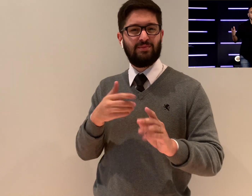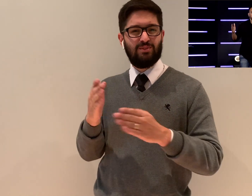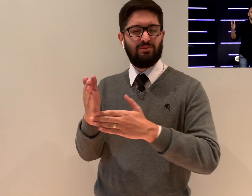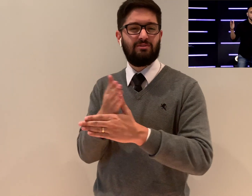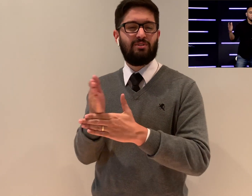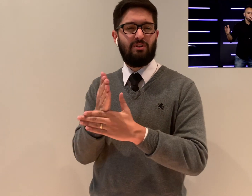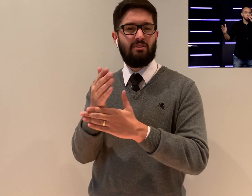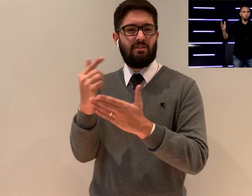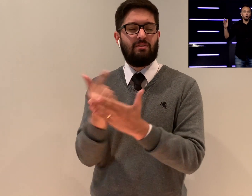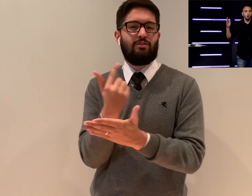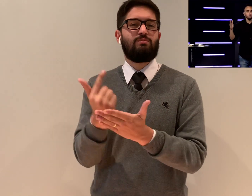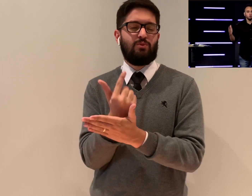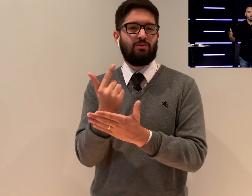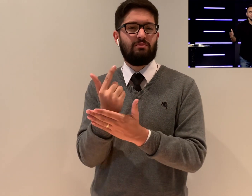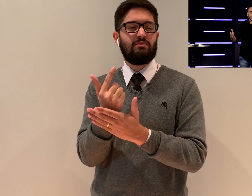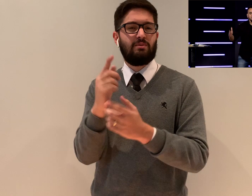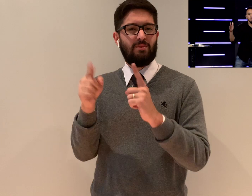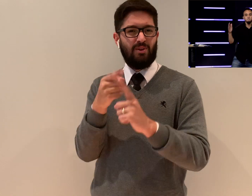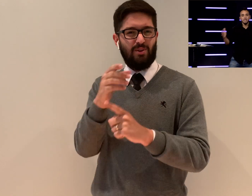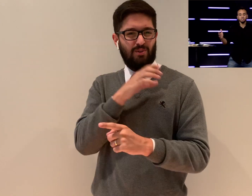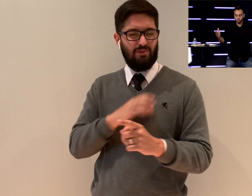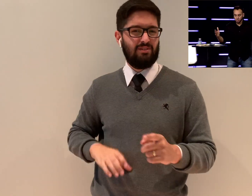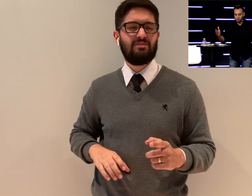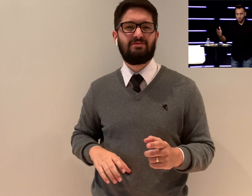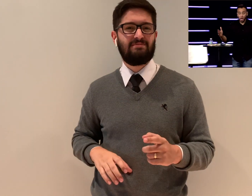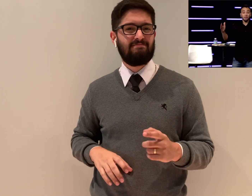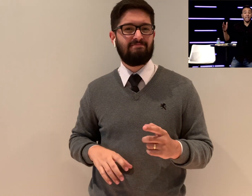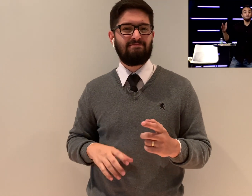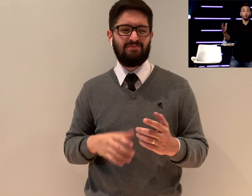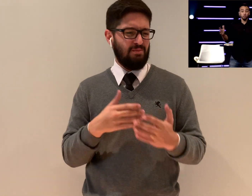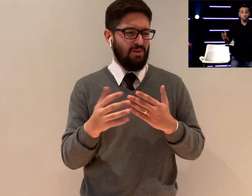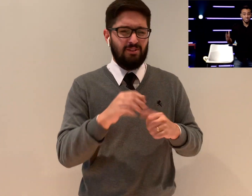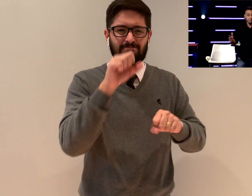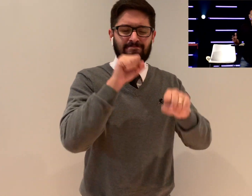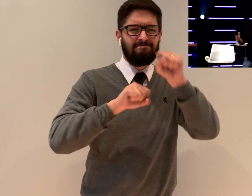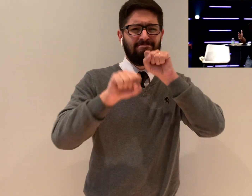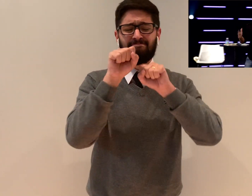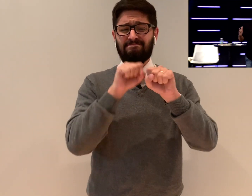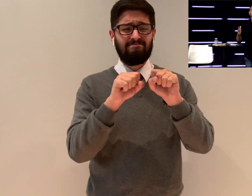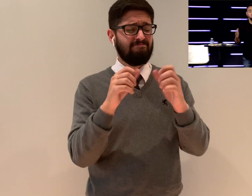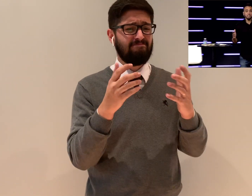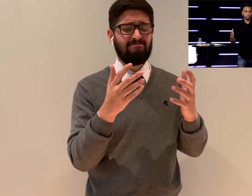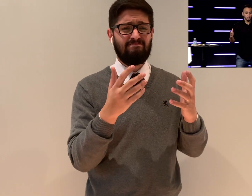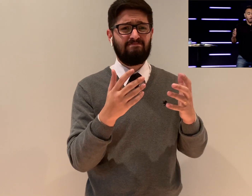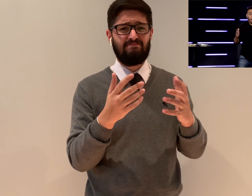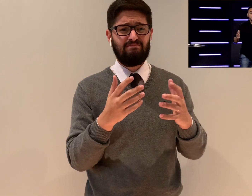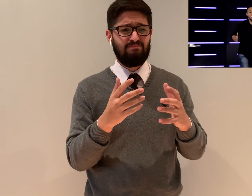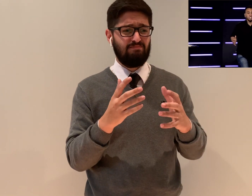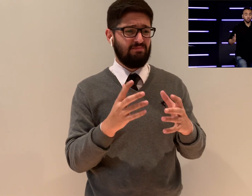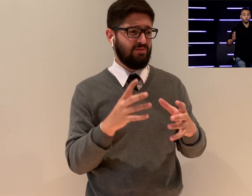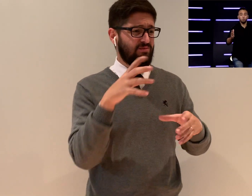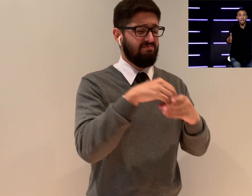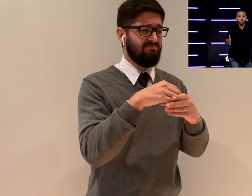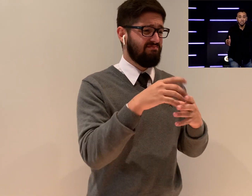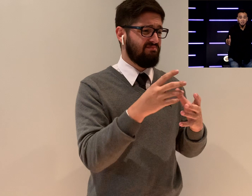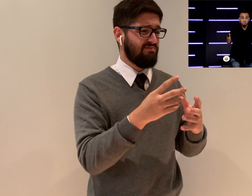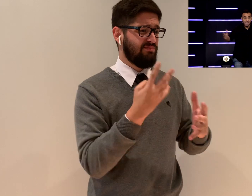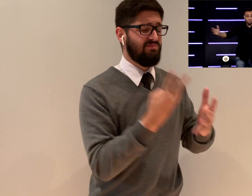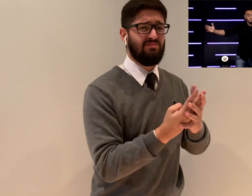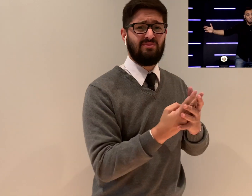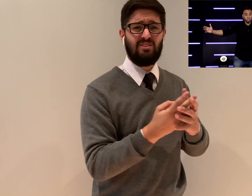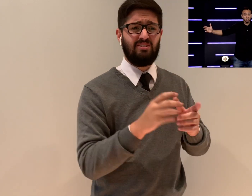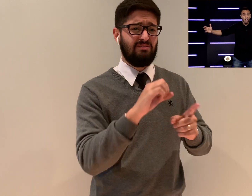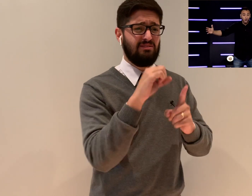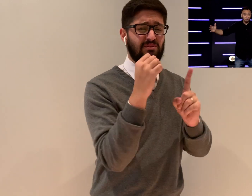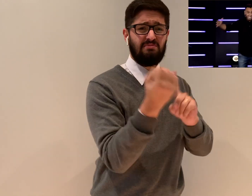share the gospel of Christ. In the midst of adversity, in the midst of his situation, in